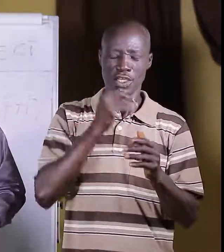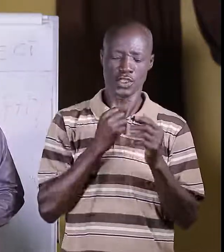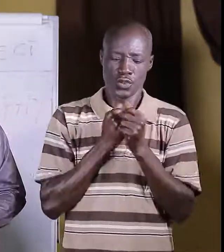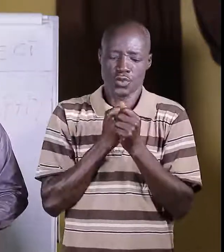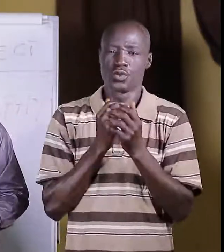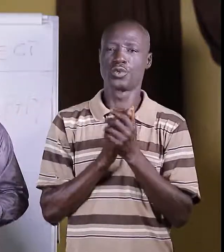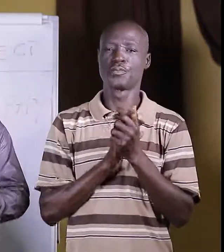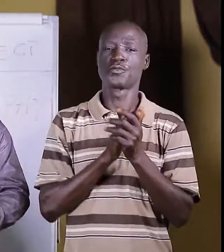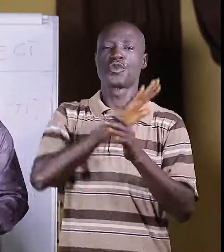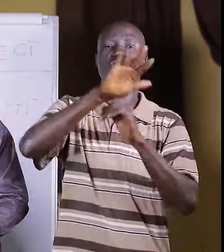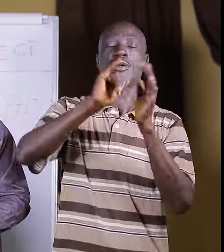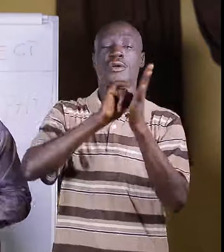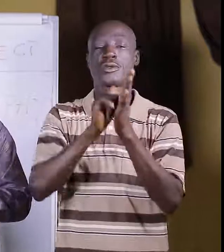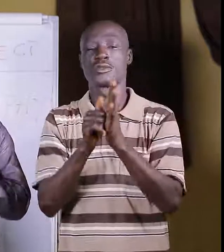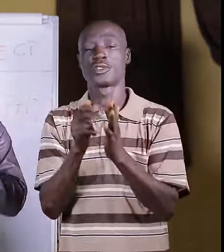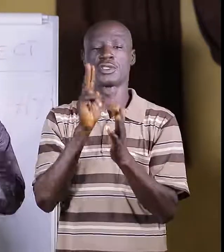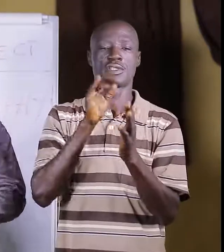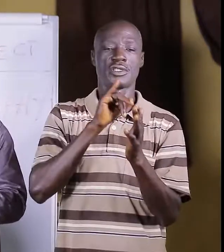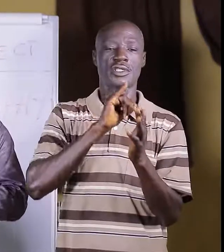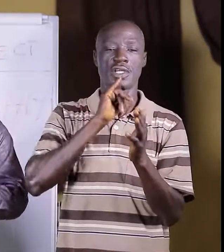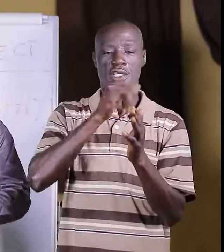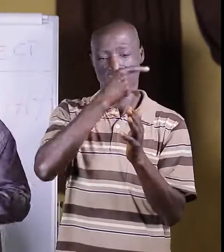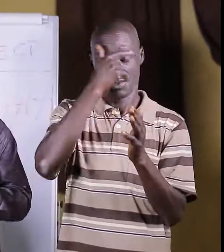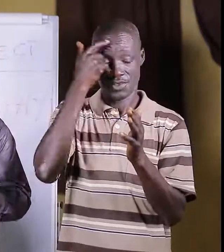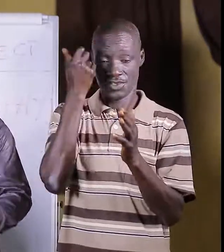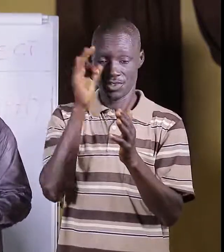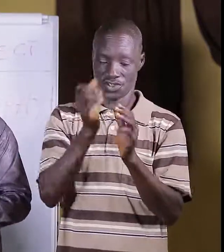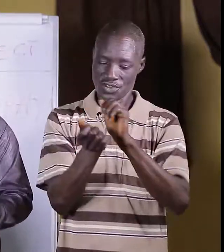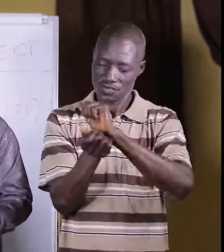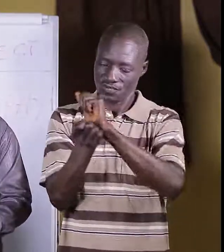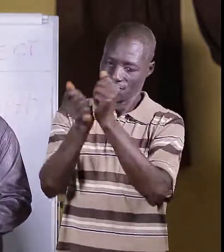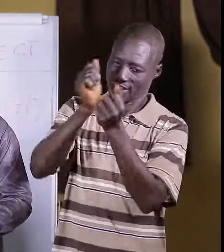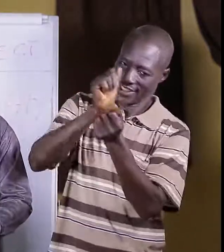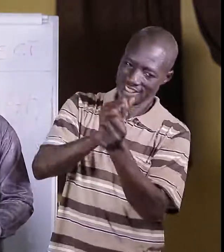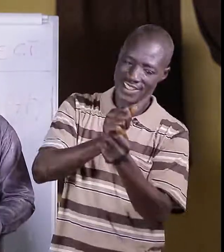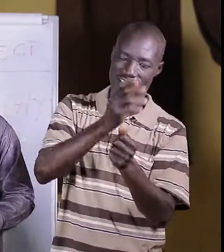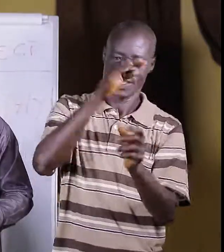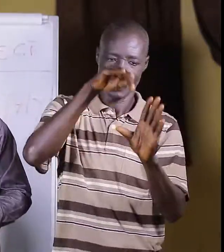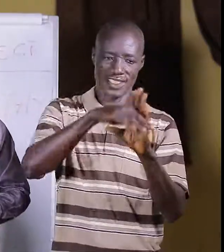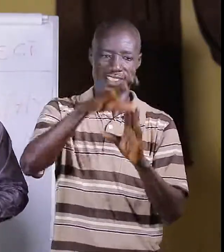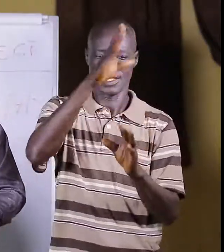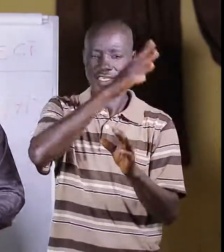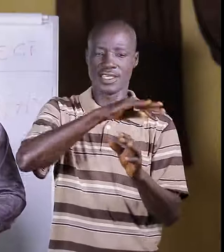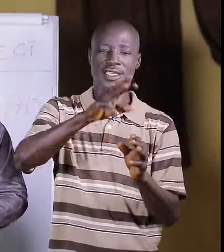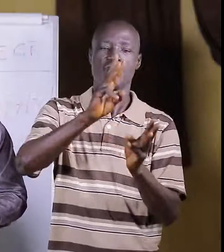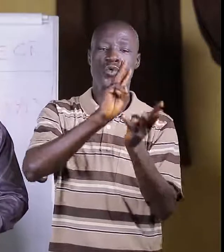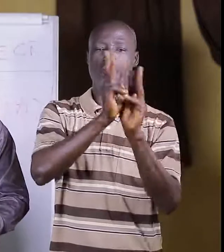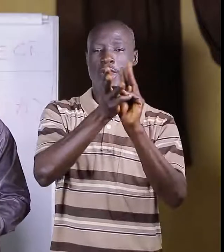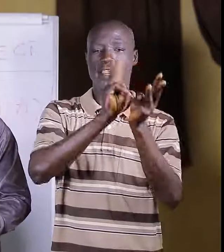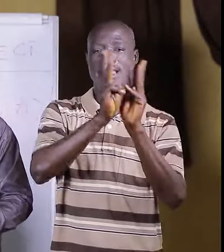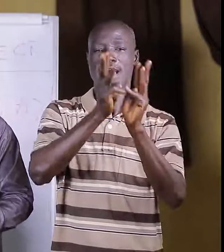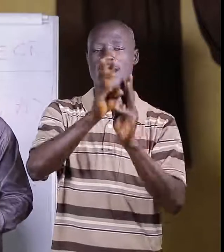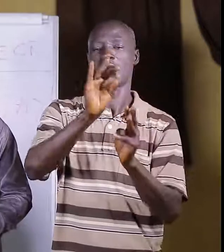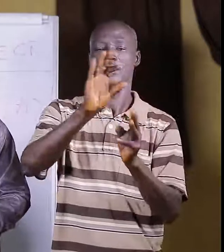cold. All these is as a result of change in what? In weather